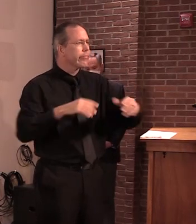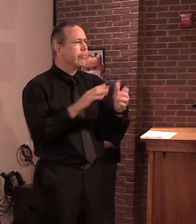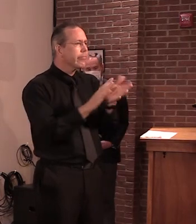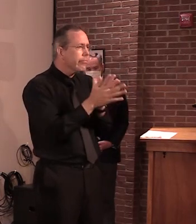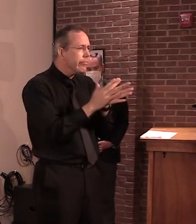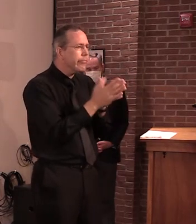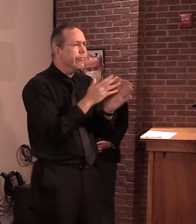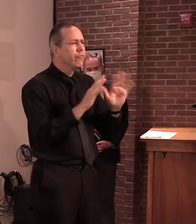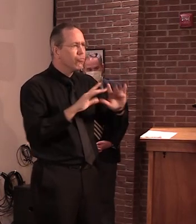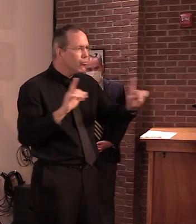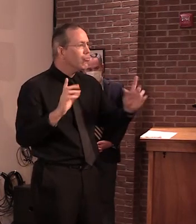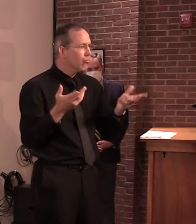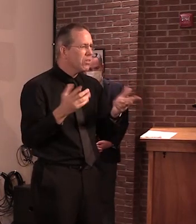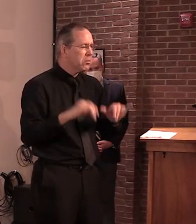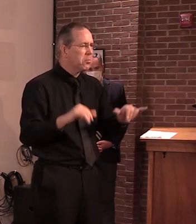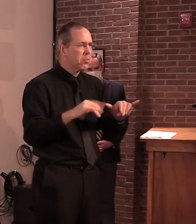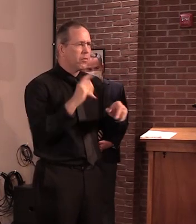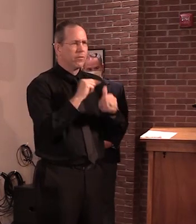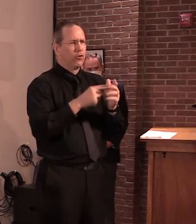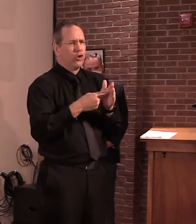others when possible.